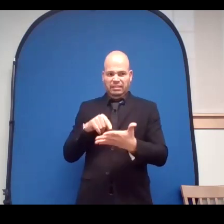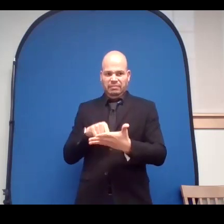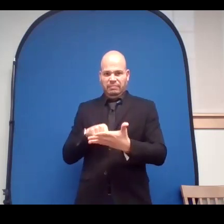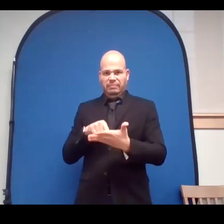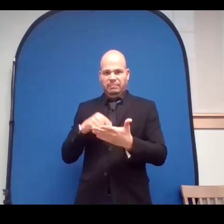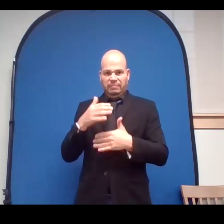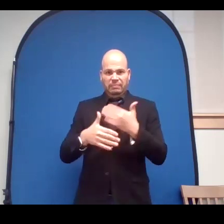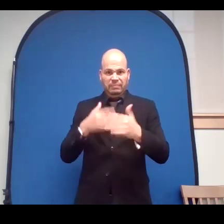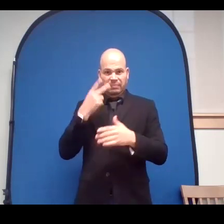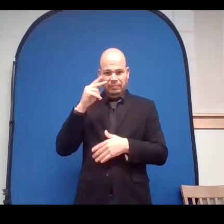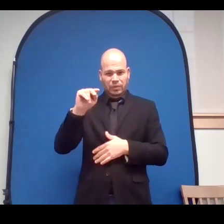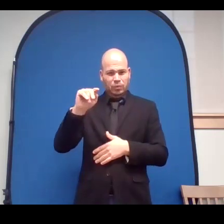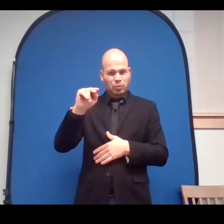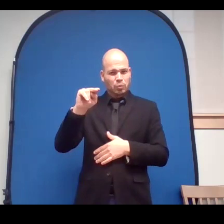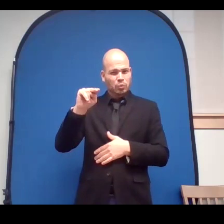Yes,